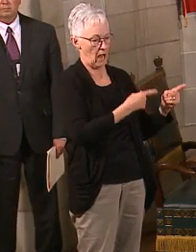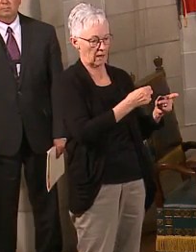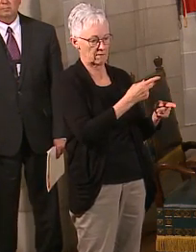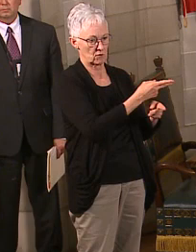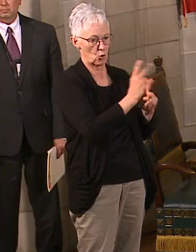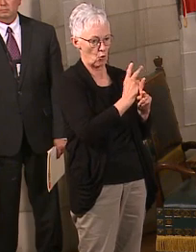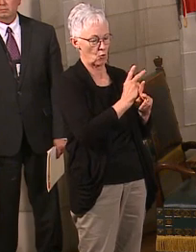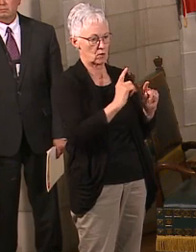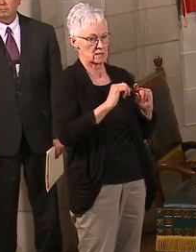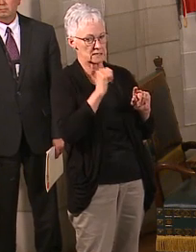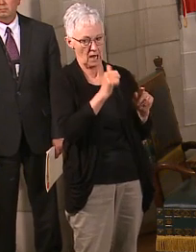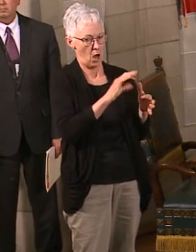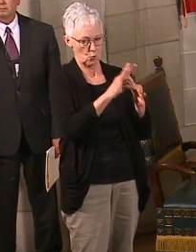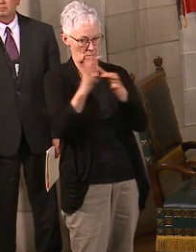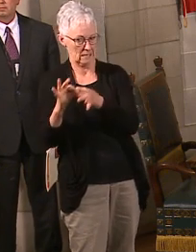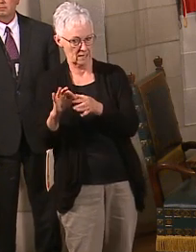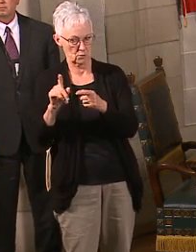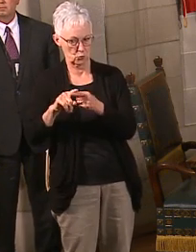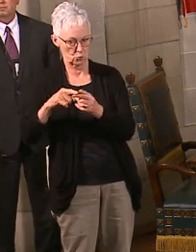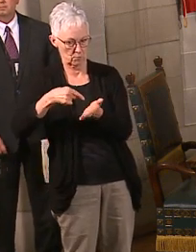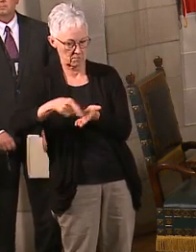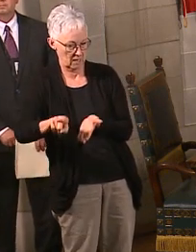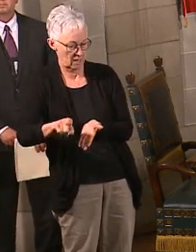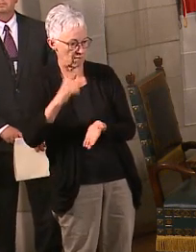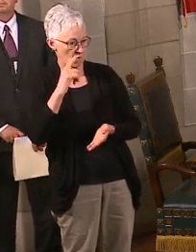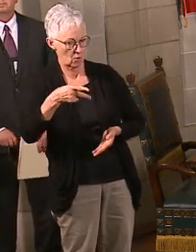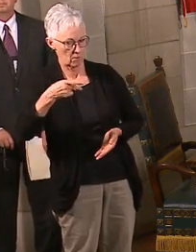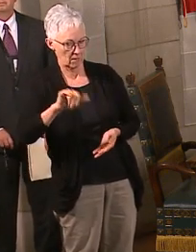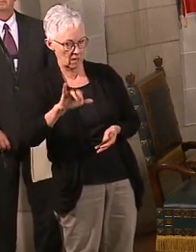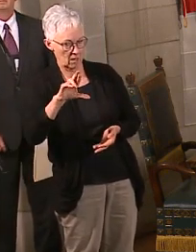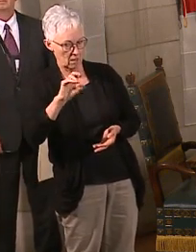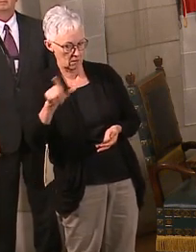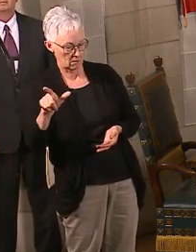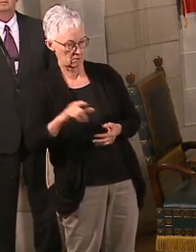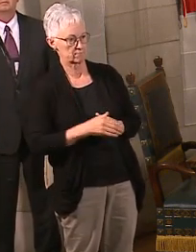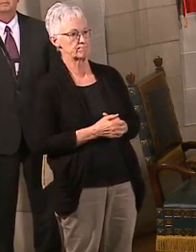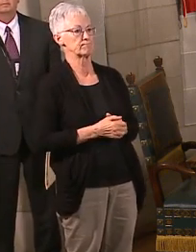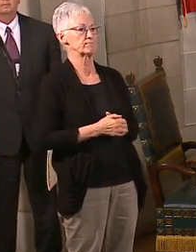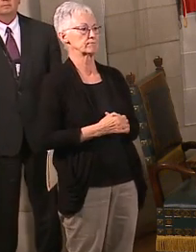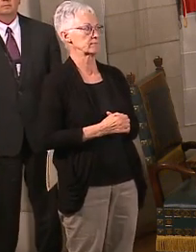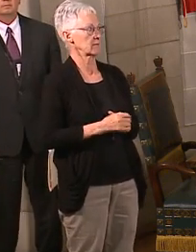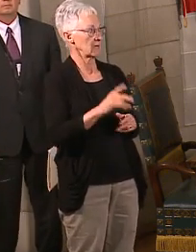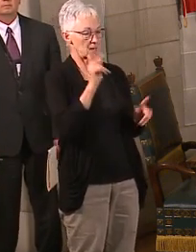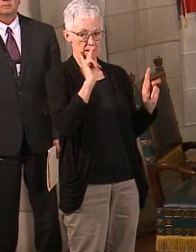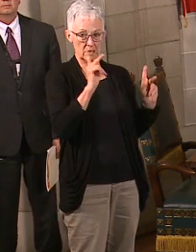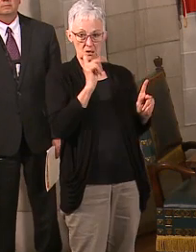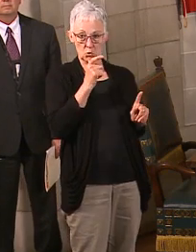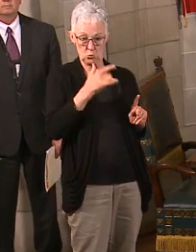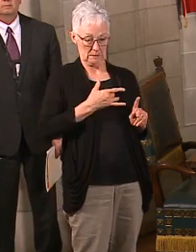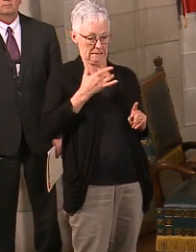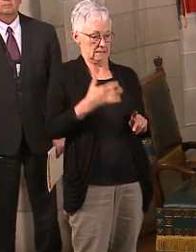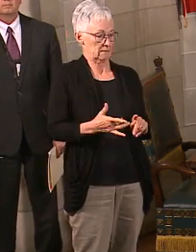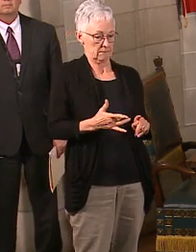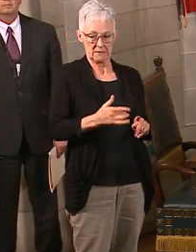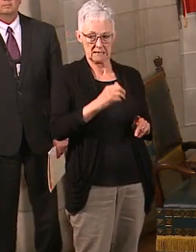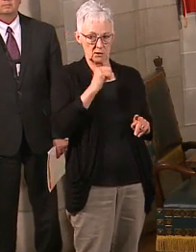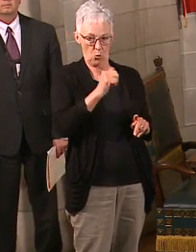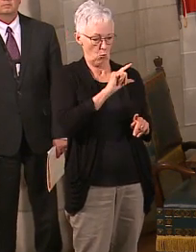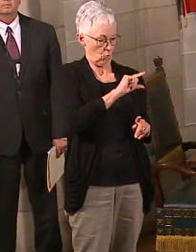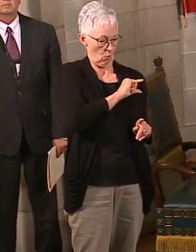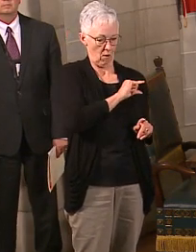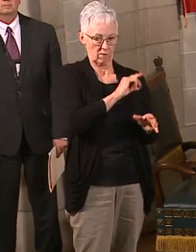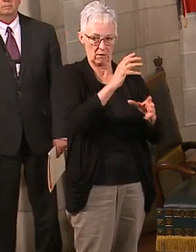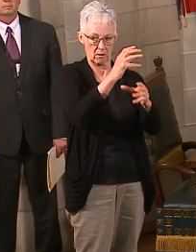not payroll related. Also, when it comes to unemployment benefits under the CARES Act, people who would not typically be covered by the unemployment insurance